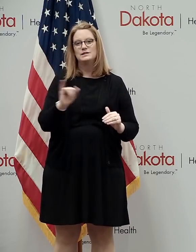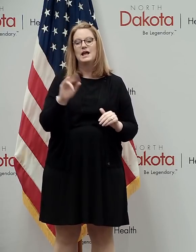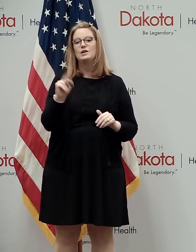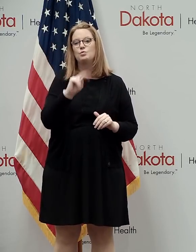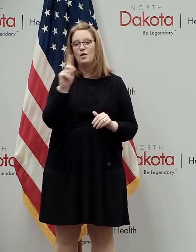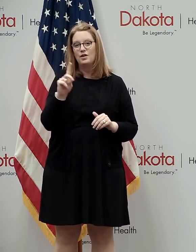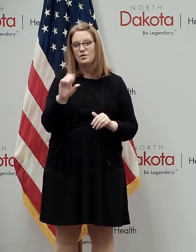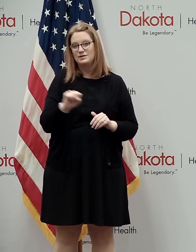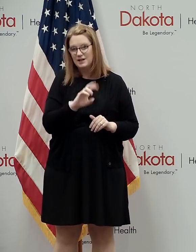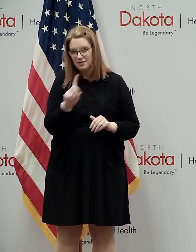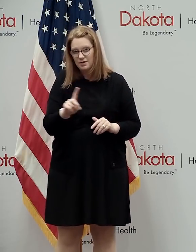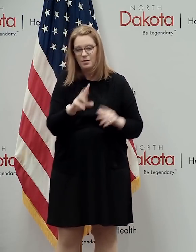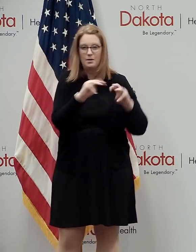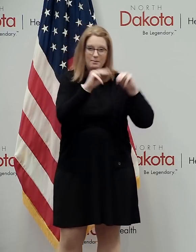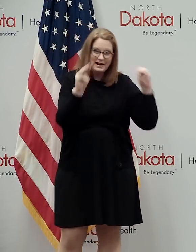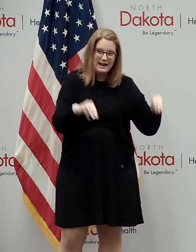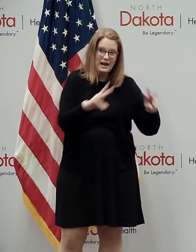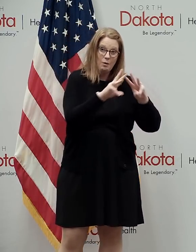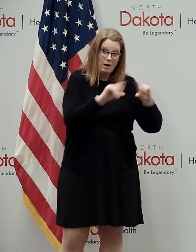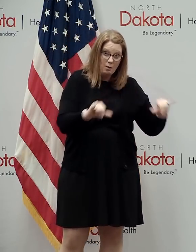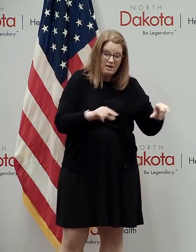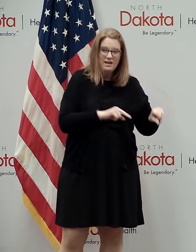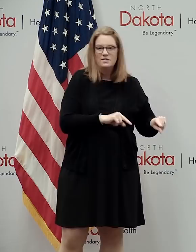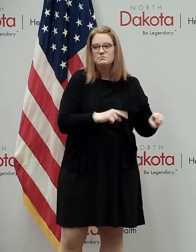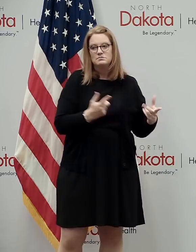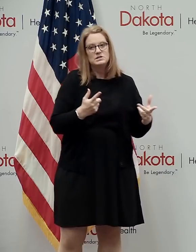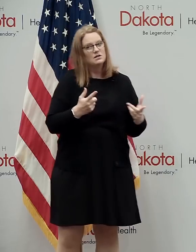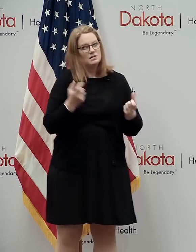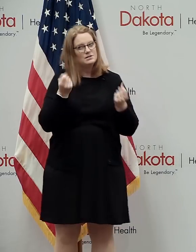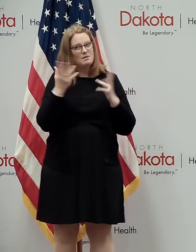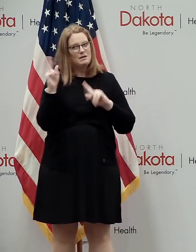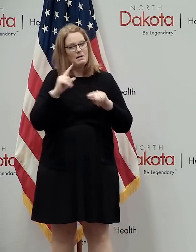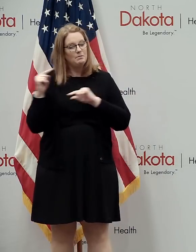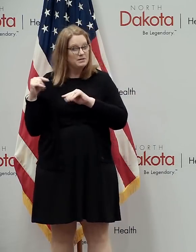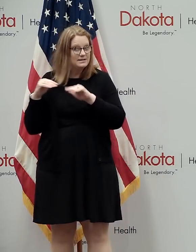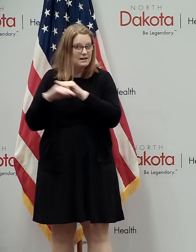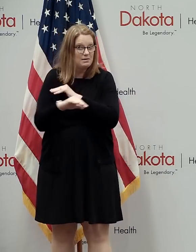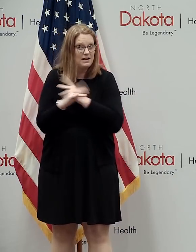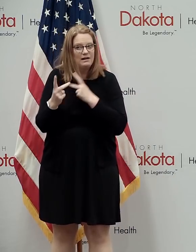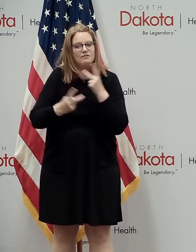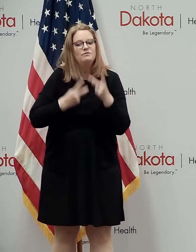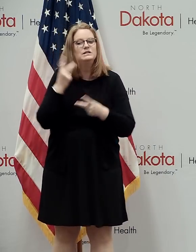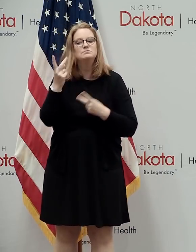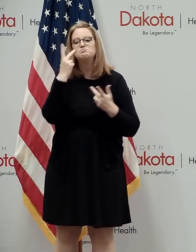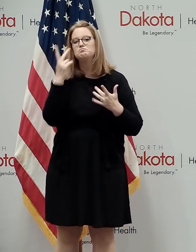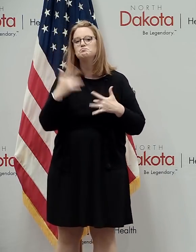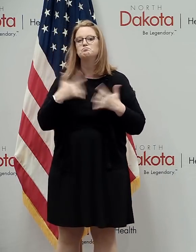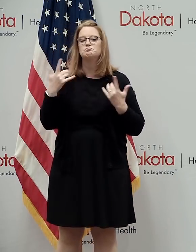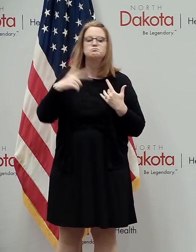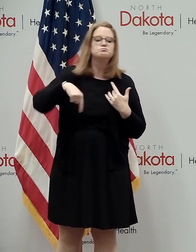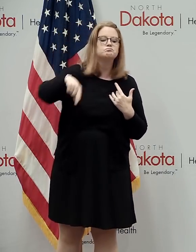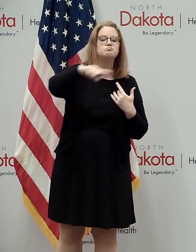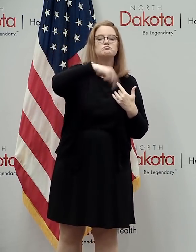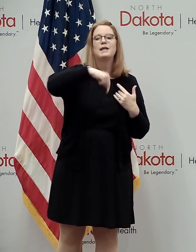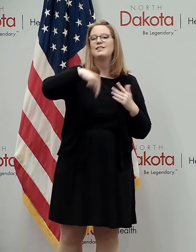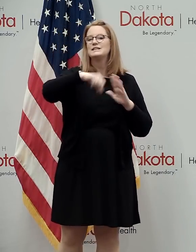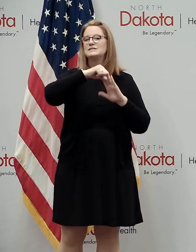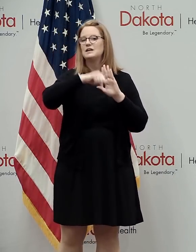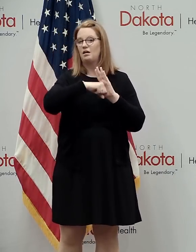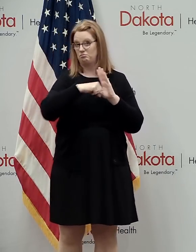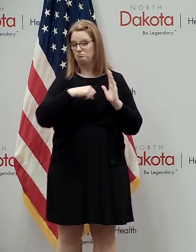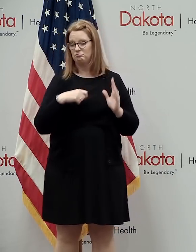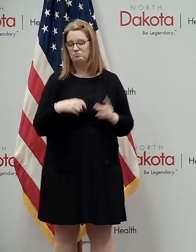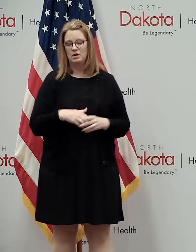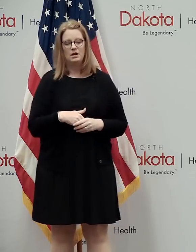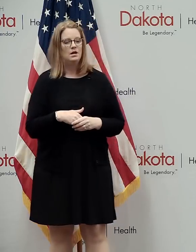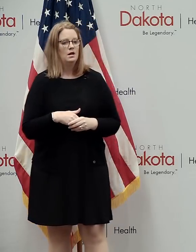Montana, or Wyoming. So we're seeing some very good tourism traffic coming through our state. And we know that this